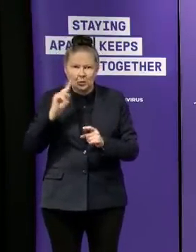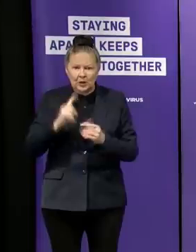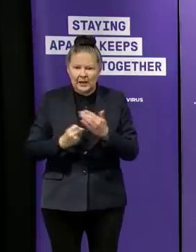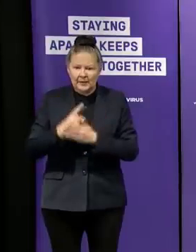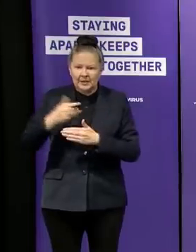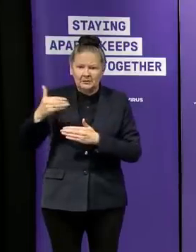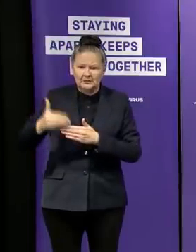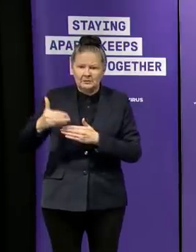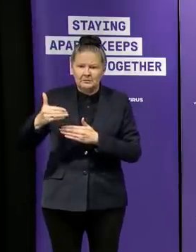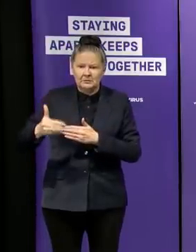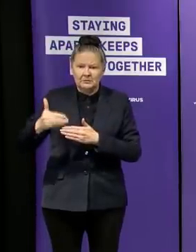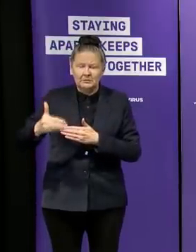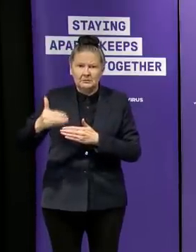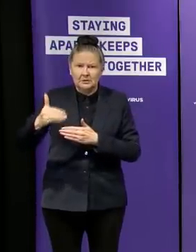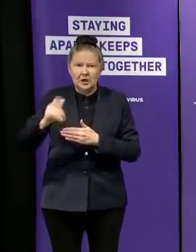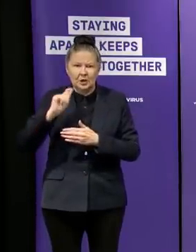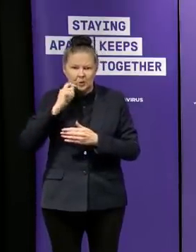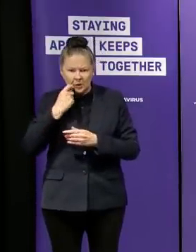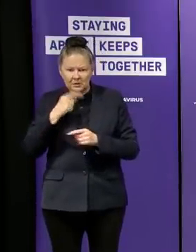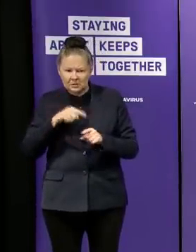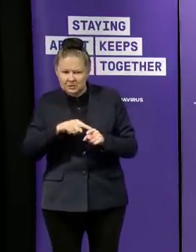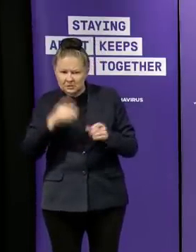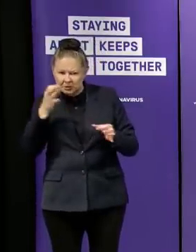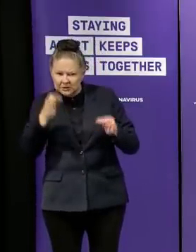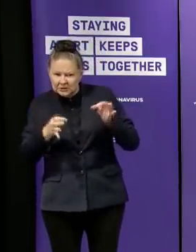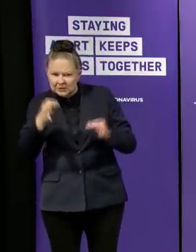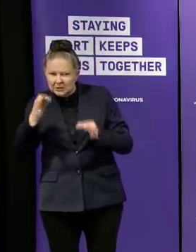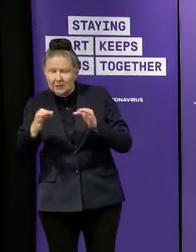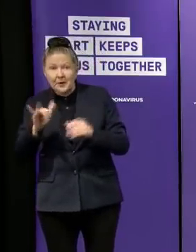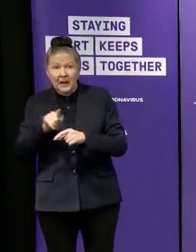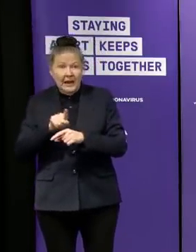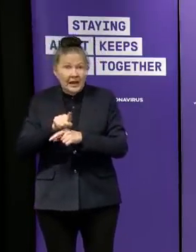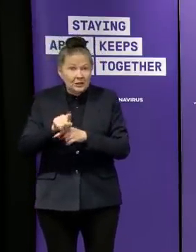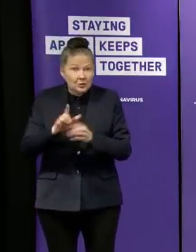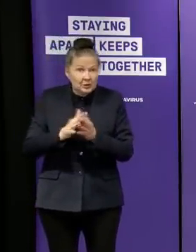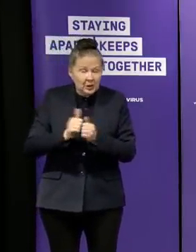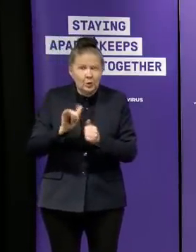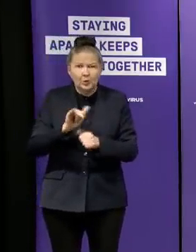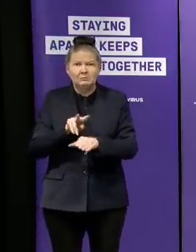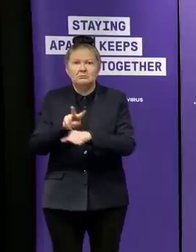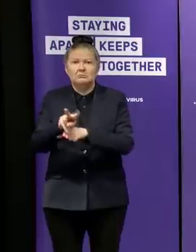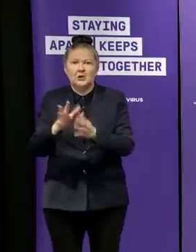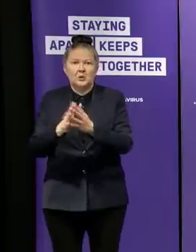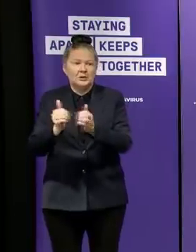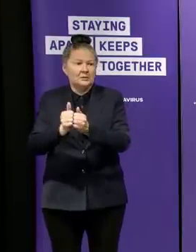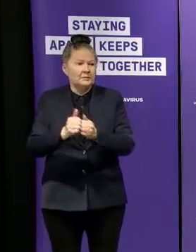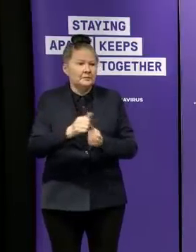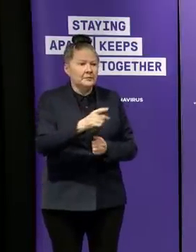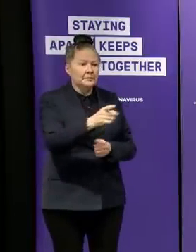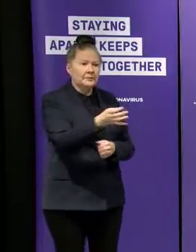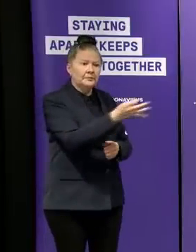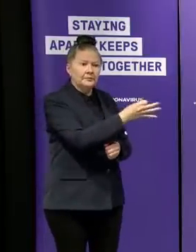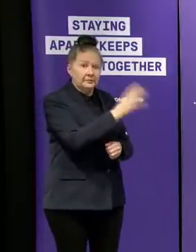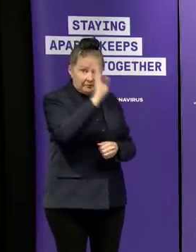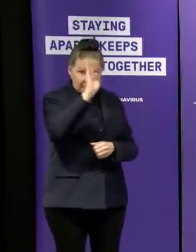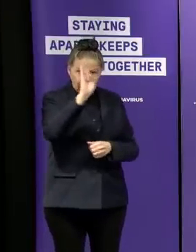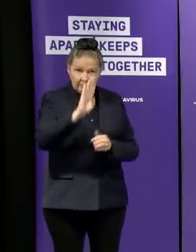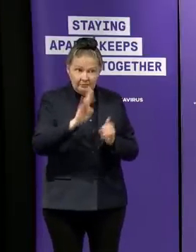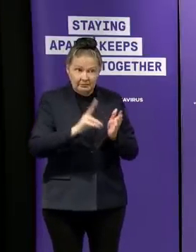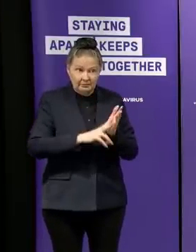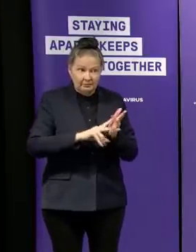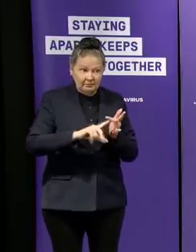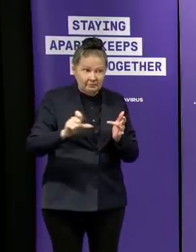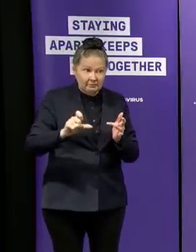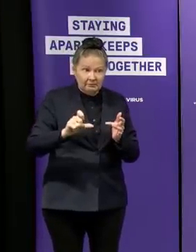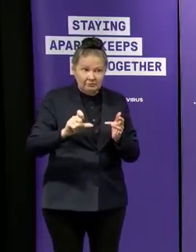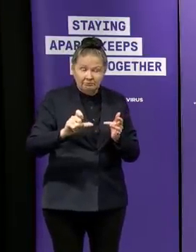and that'll all be in the context of other steps that we take, whether it be next weekend or the weekend after. Gyms in regional Victoria, are they still away from opening